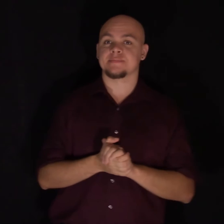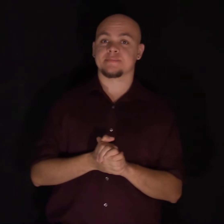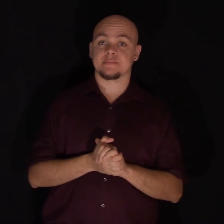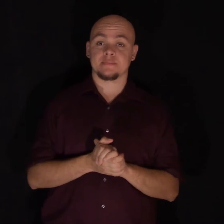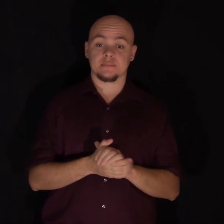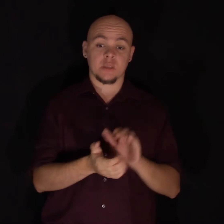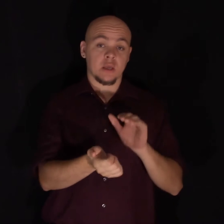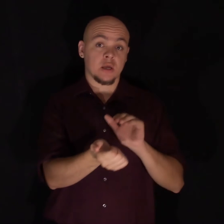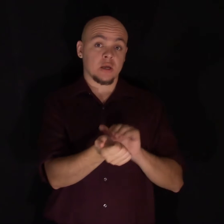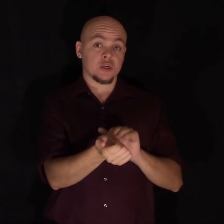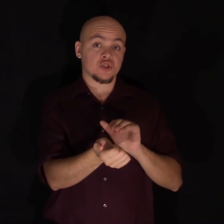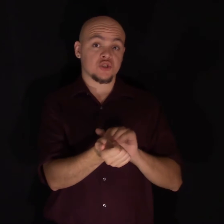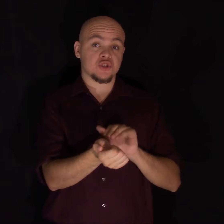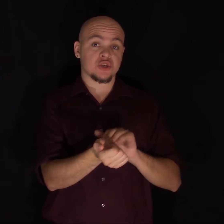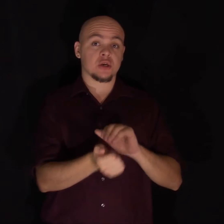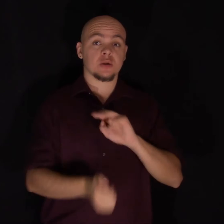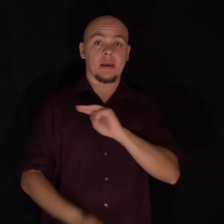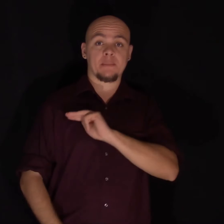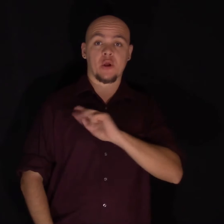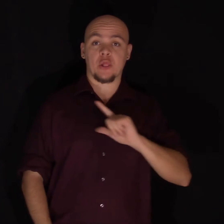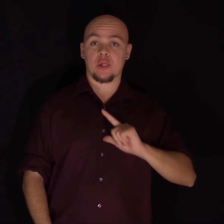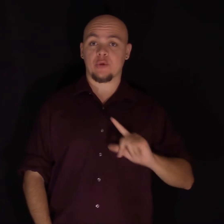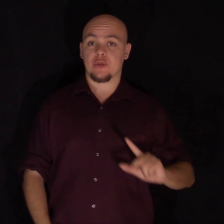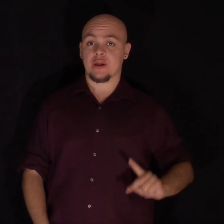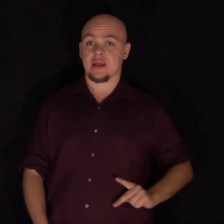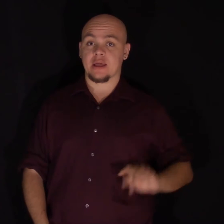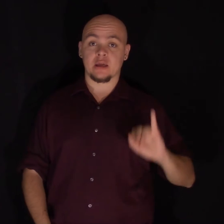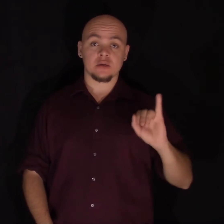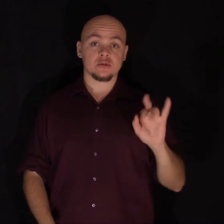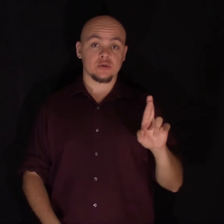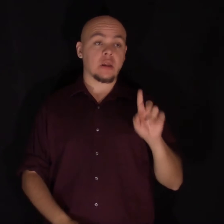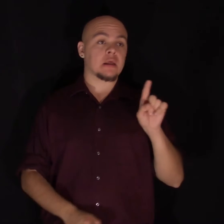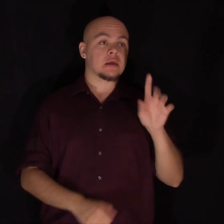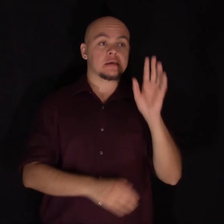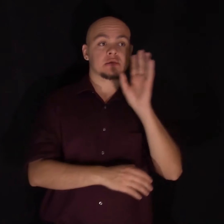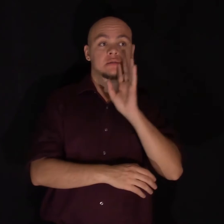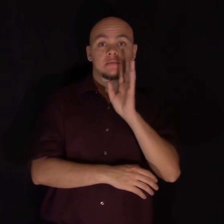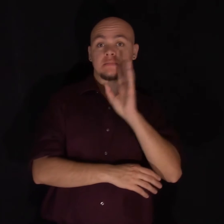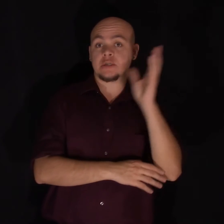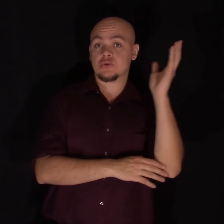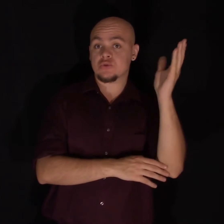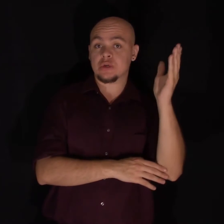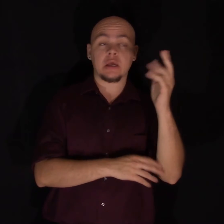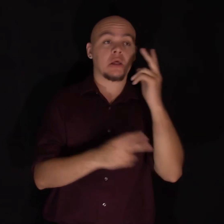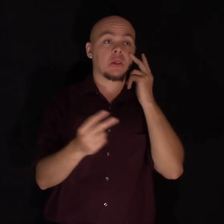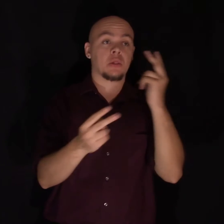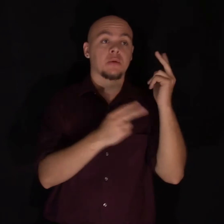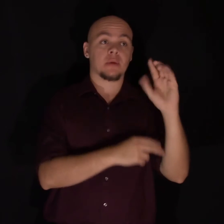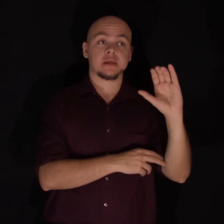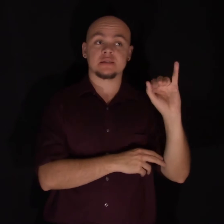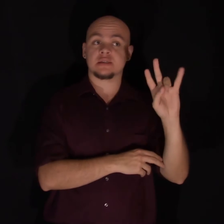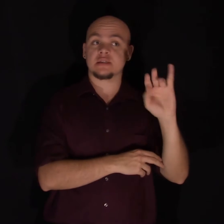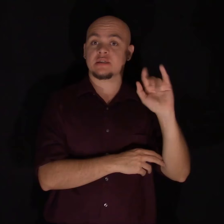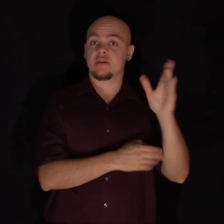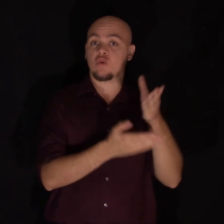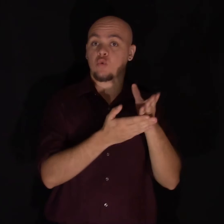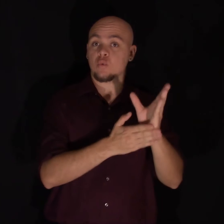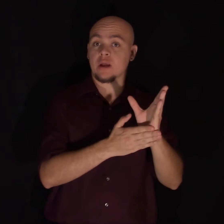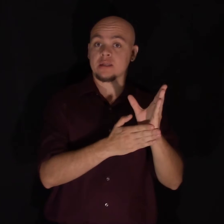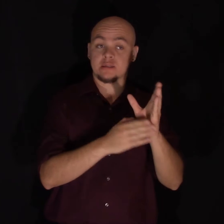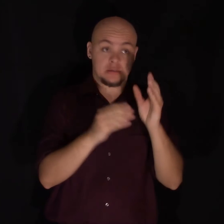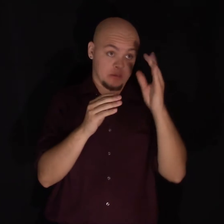Dr. Martin Luther King Jr., in a 1968 speech where he reflects upon the civil rights movement, states, "In the